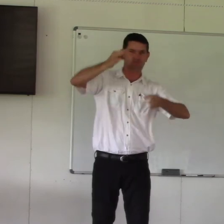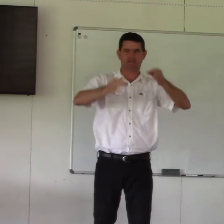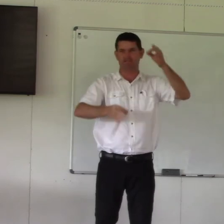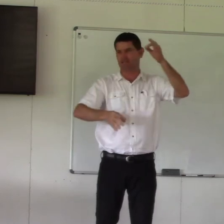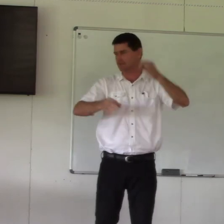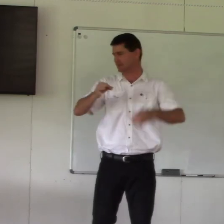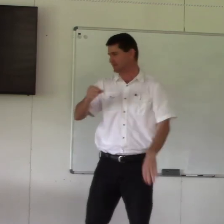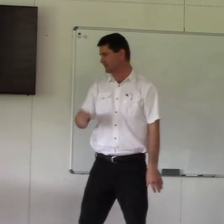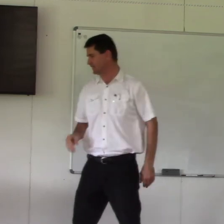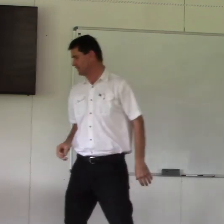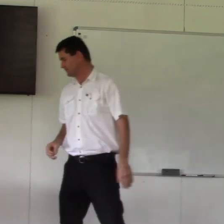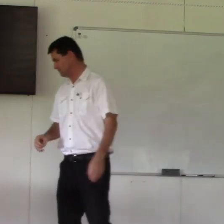judging.